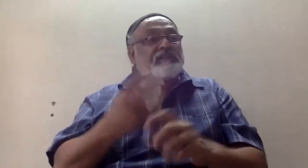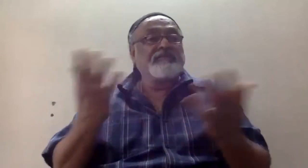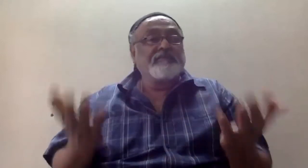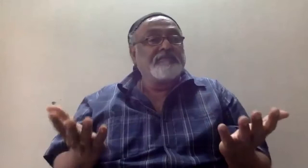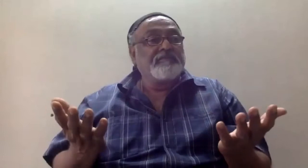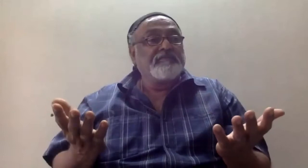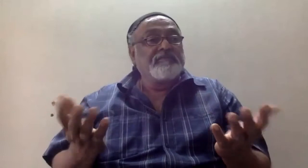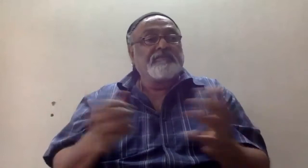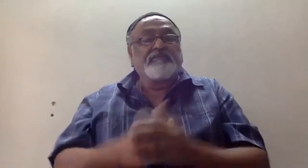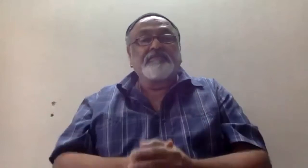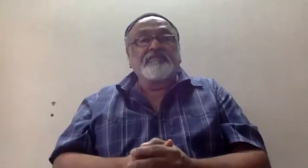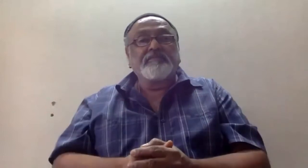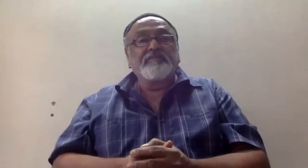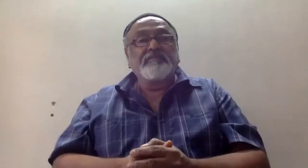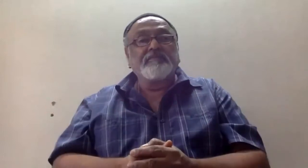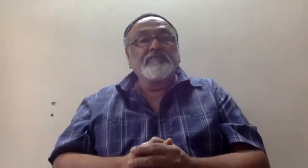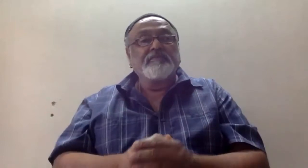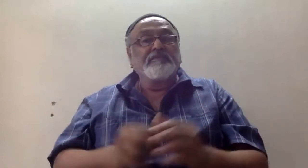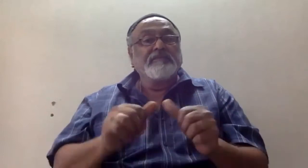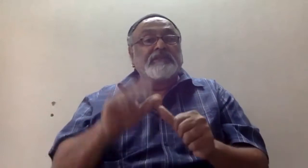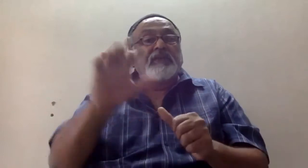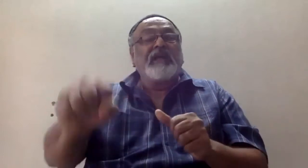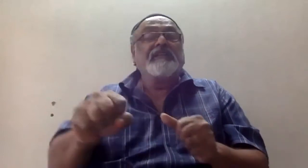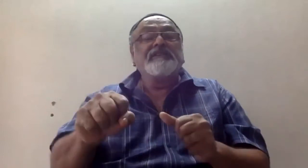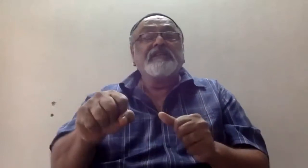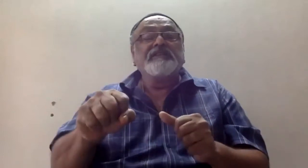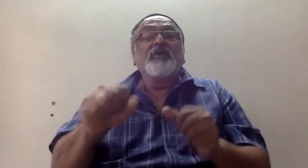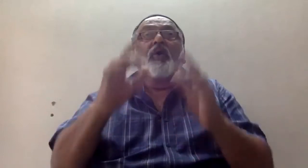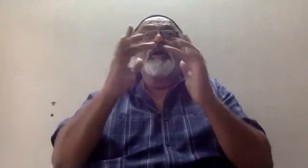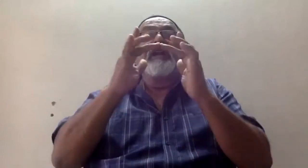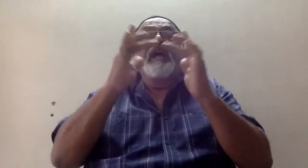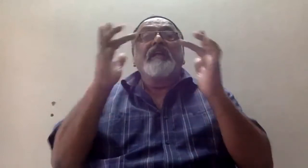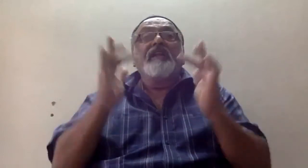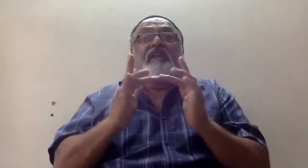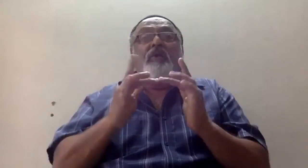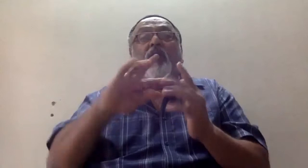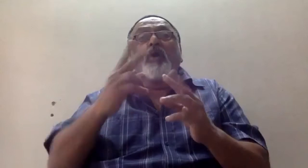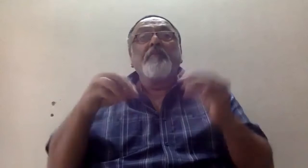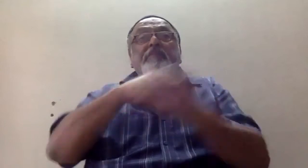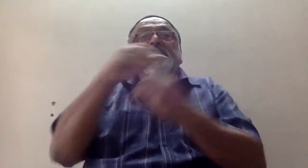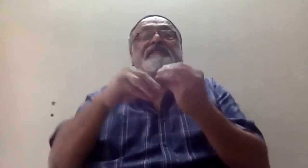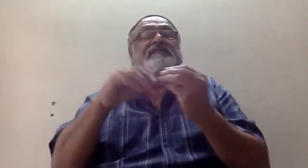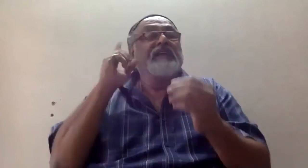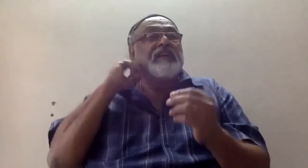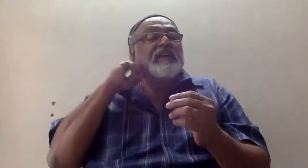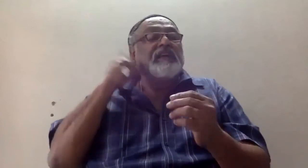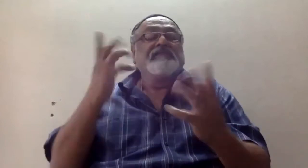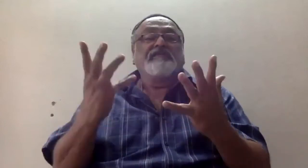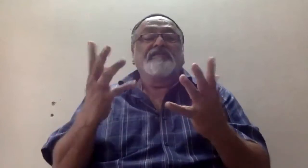So access to online and hybrid hearings and interpretations was a huge, huge challenge.